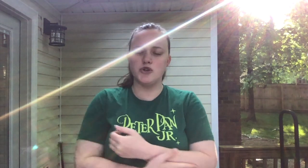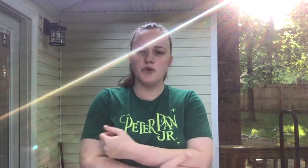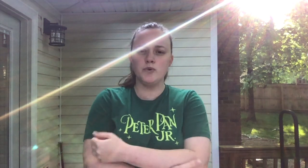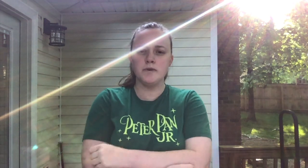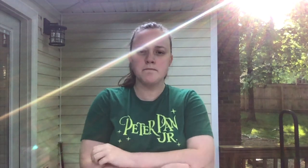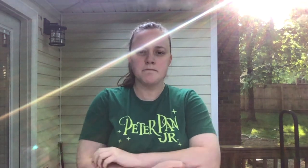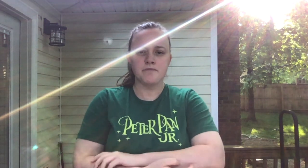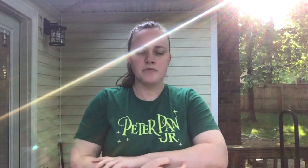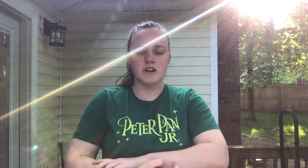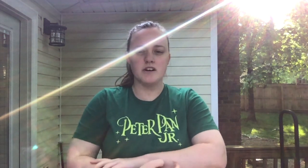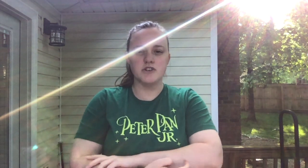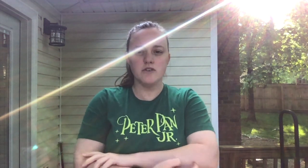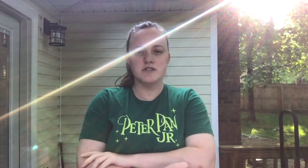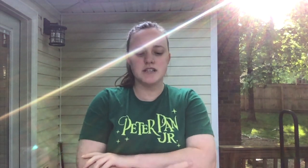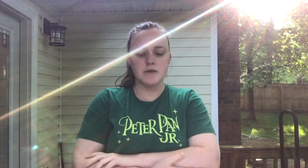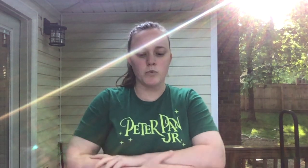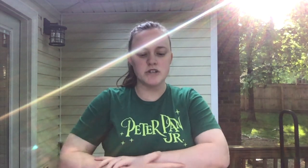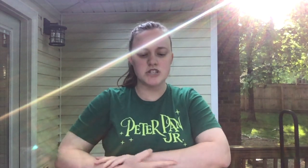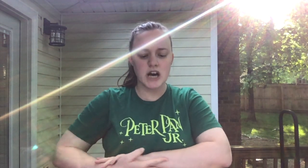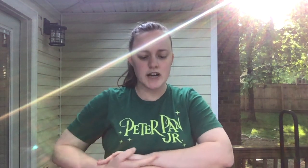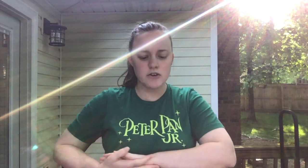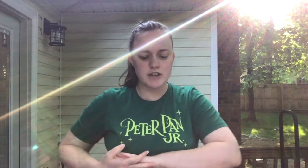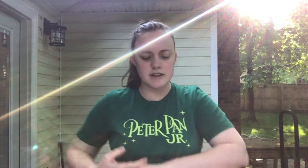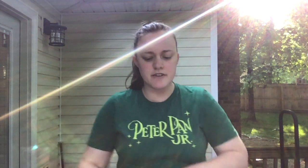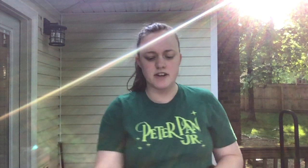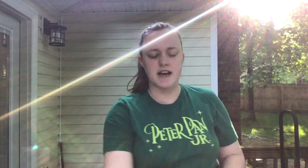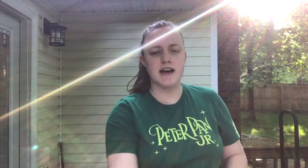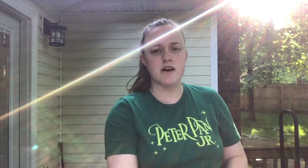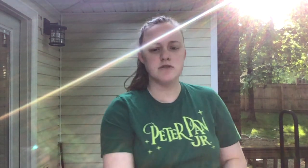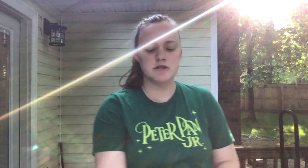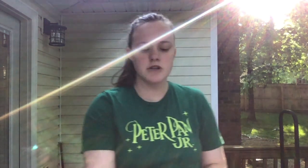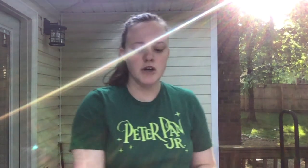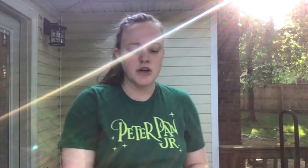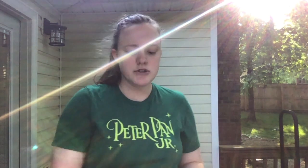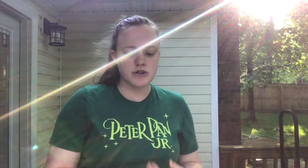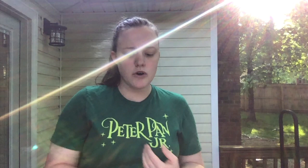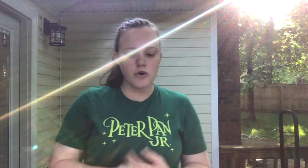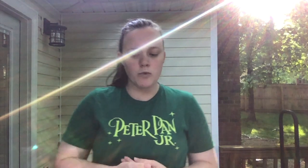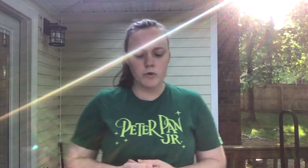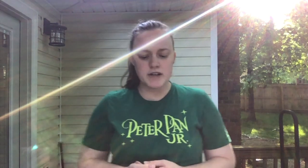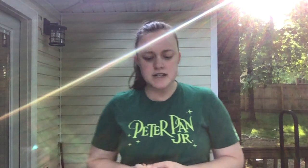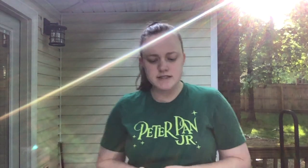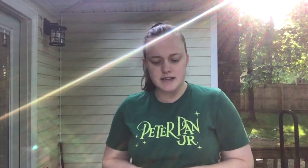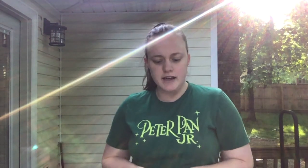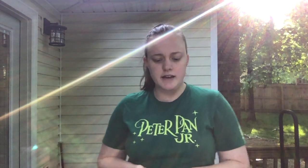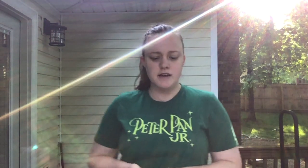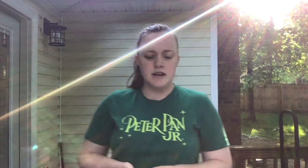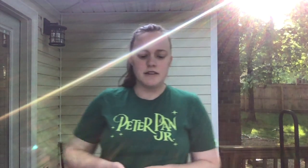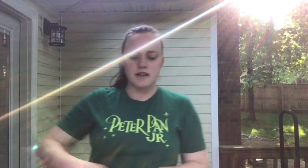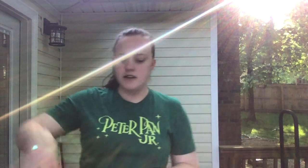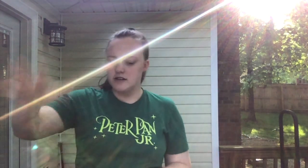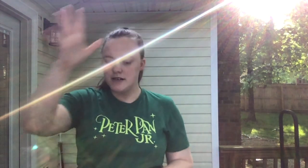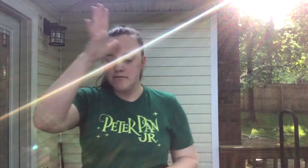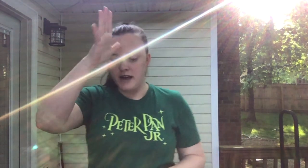two adults and one child. They live in a house. So we're going to say that there's a man